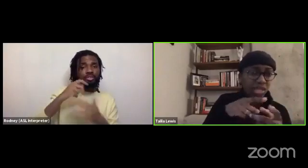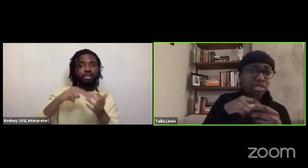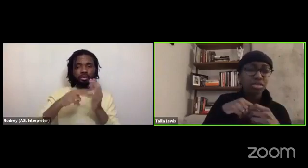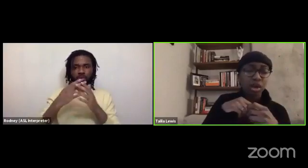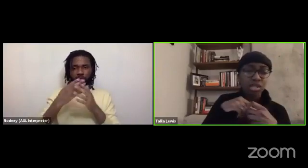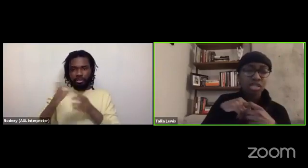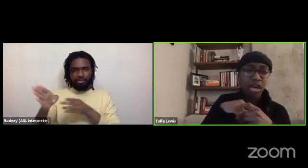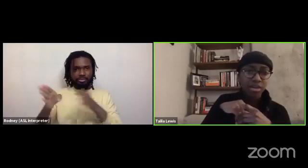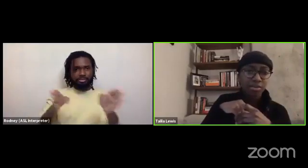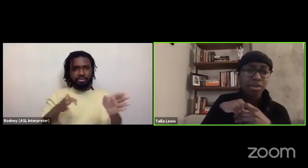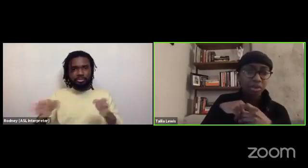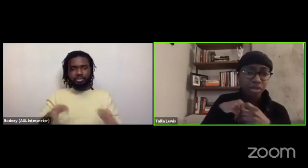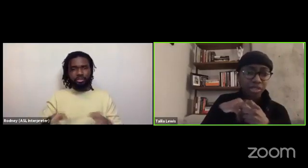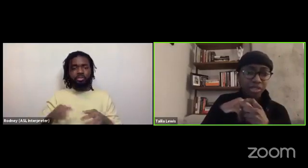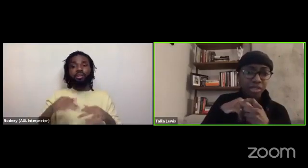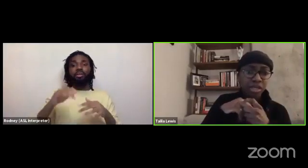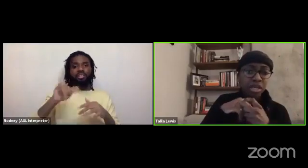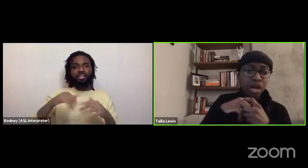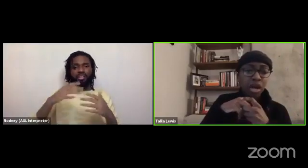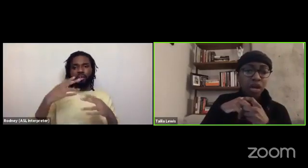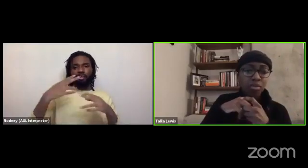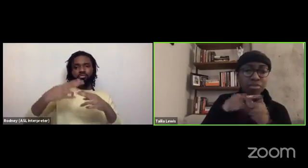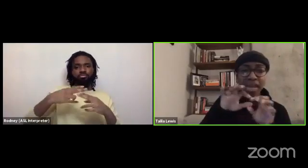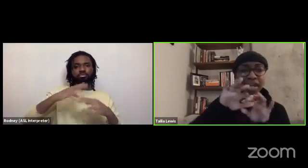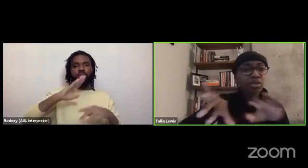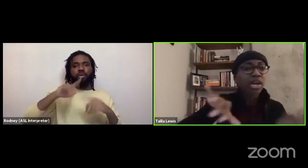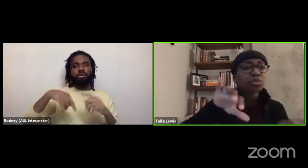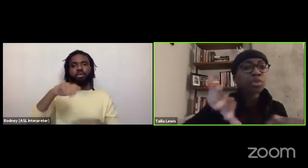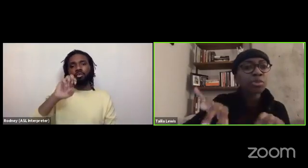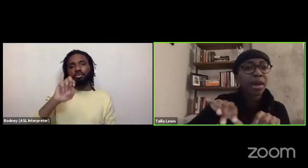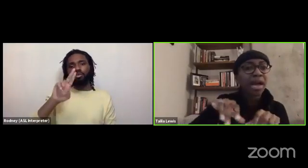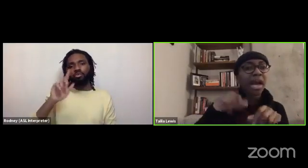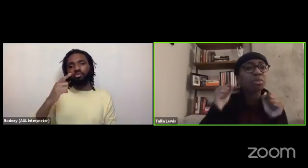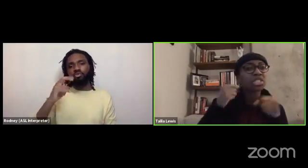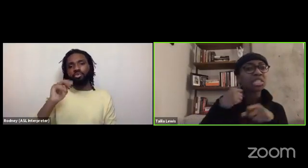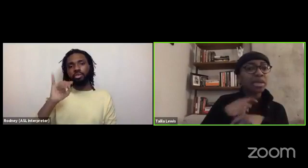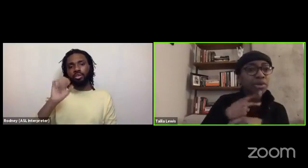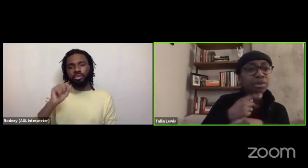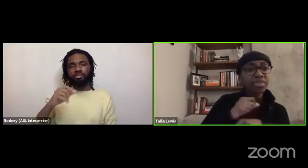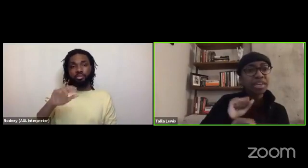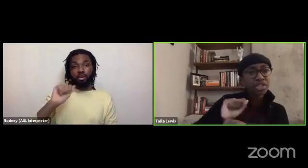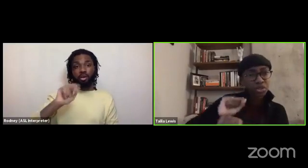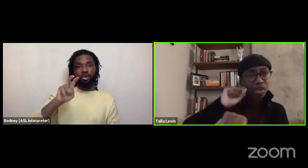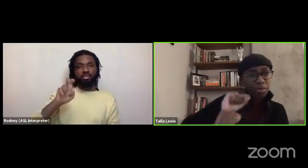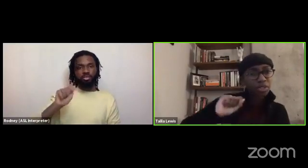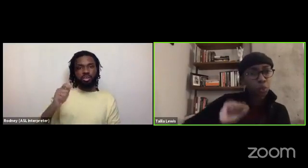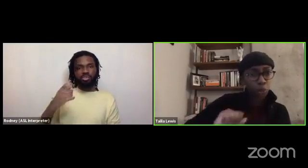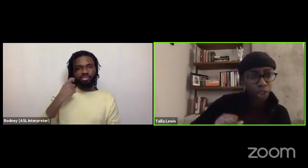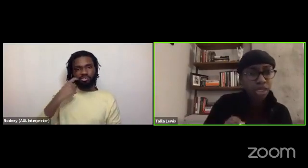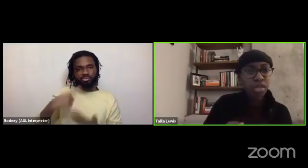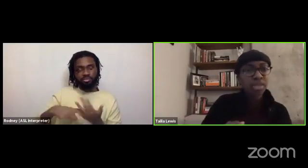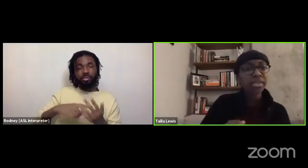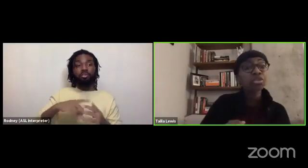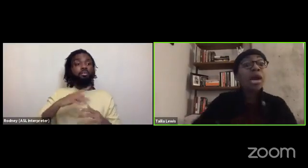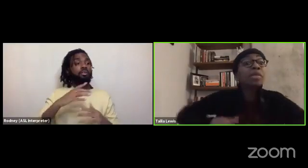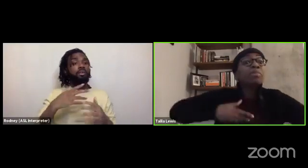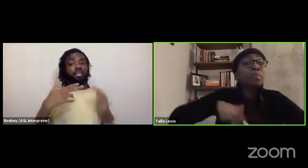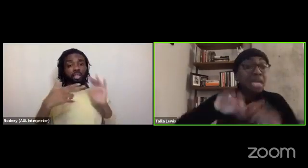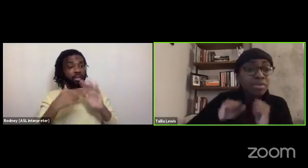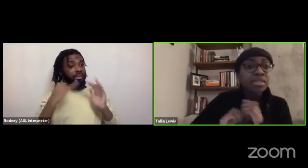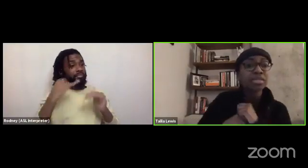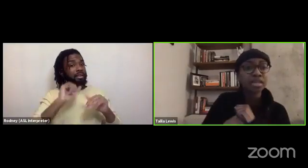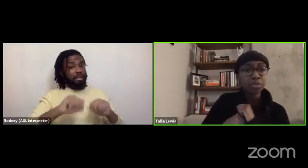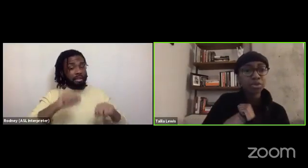which Azza talked a lot about earlier. Categorize people by how much labor they could do, how much work they could do, how